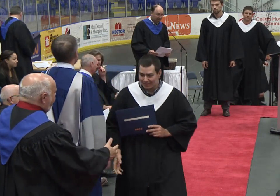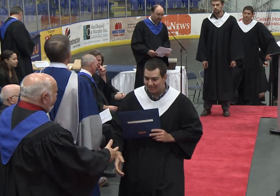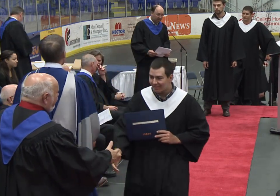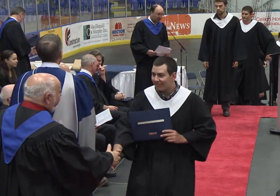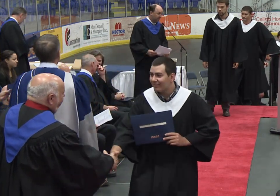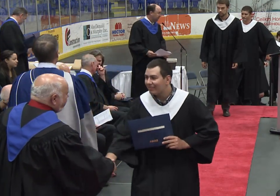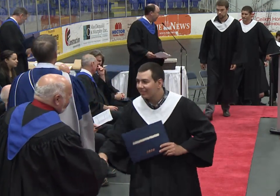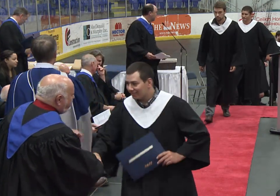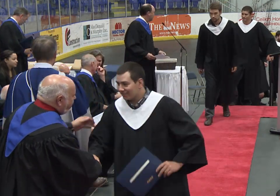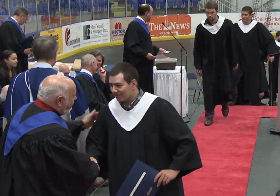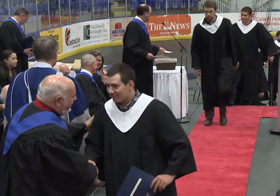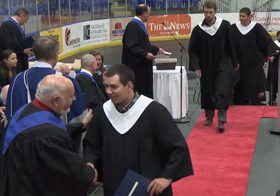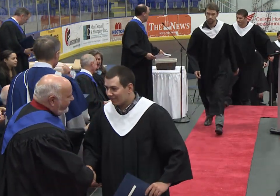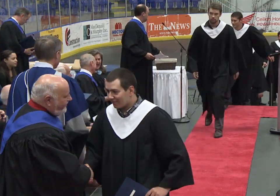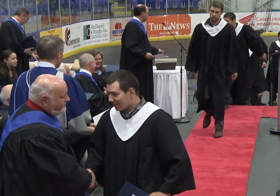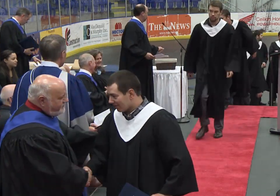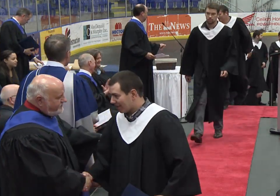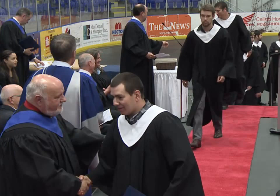Lucas Gulliver.